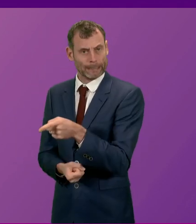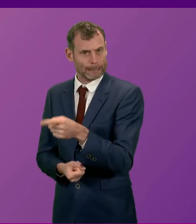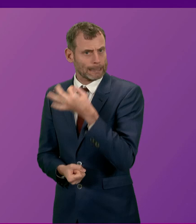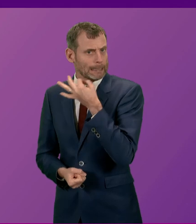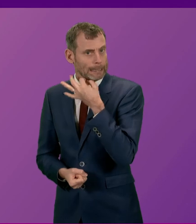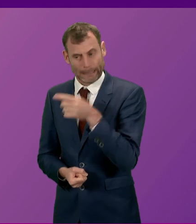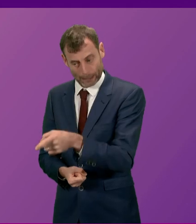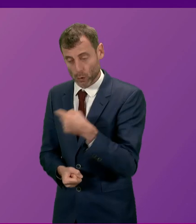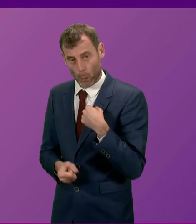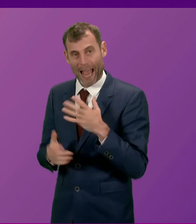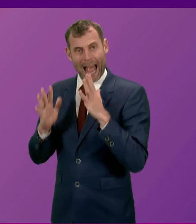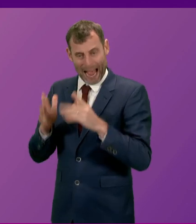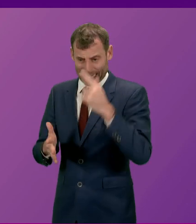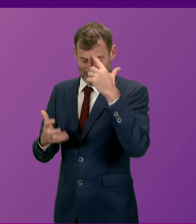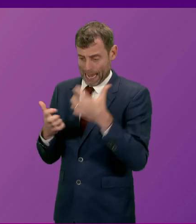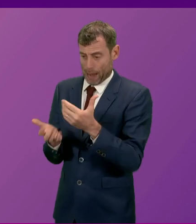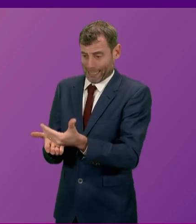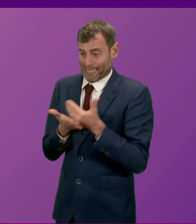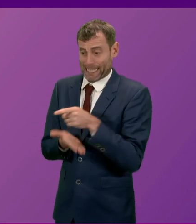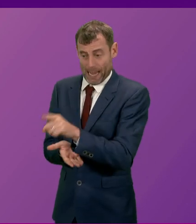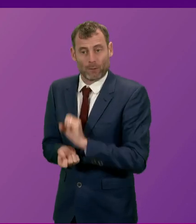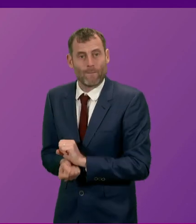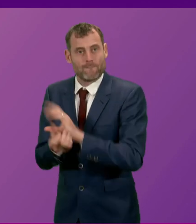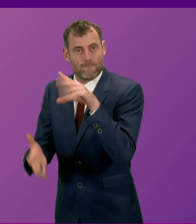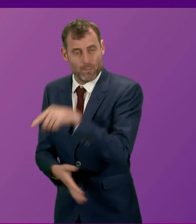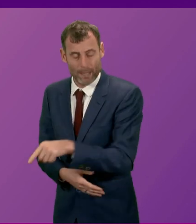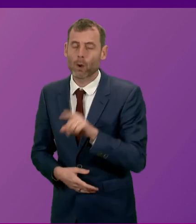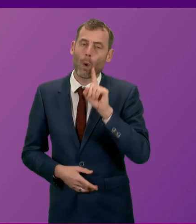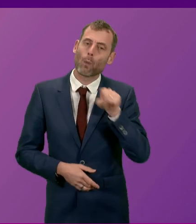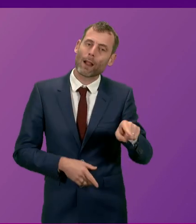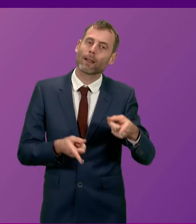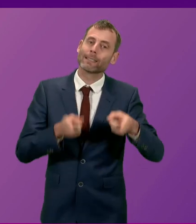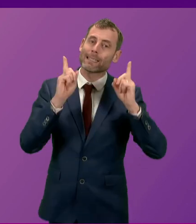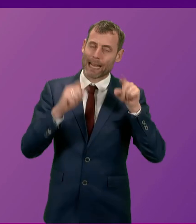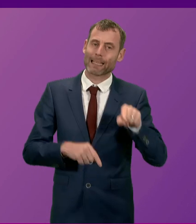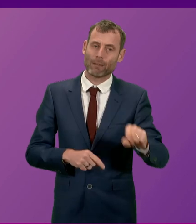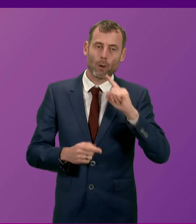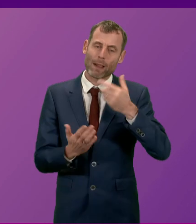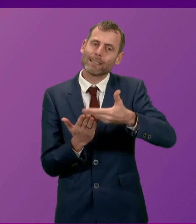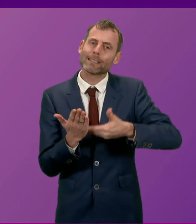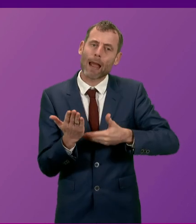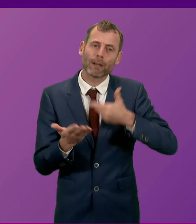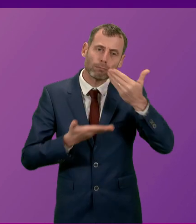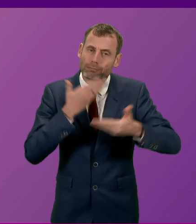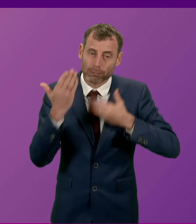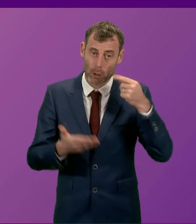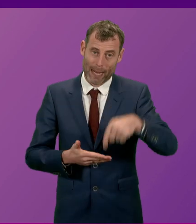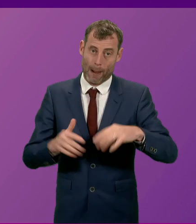we have to act, and the Cabinet Secretary will give a statement to Parliament this afternoon on these issues. Russell Findlay. Thank you.